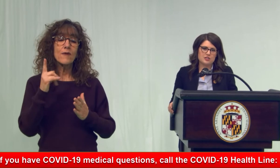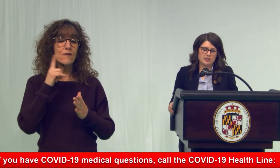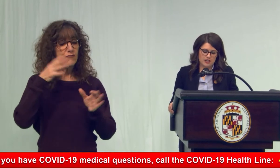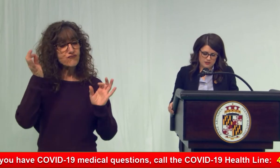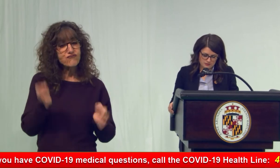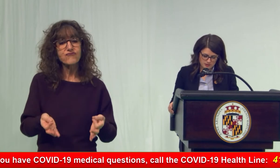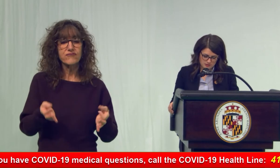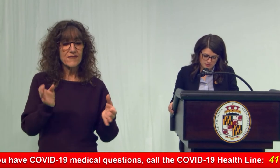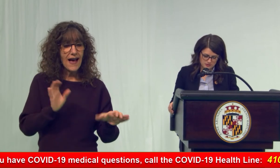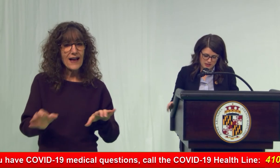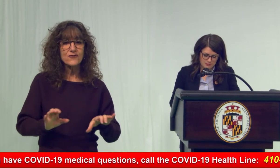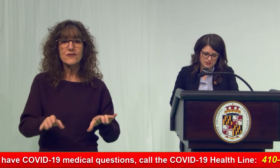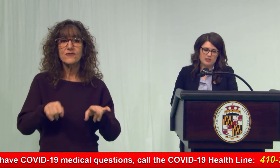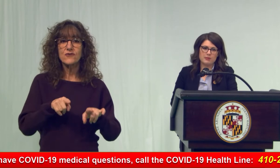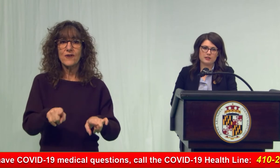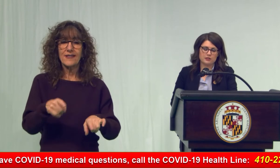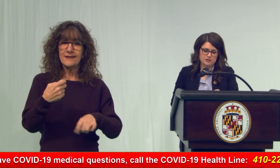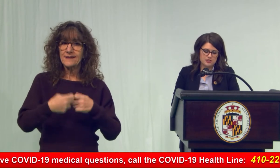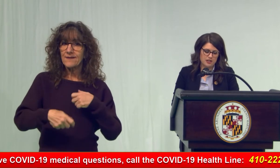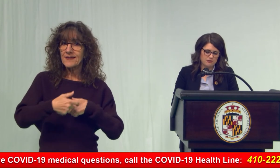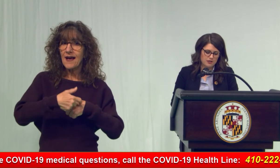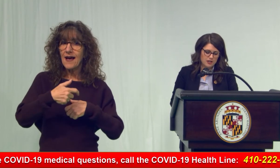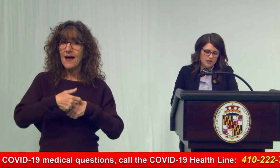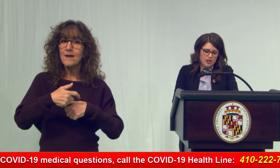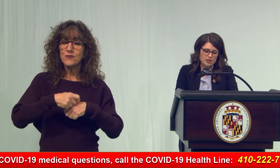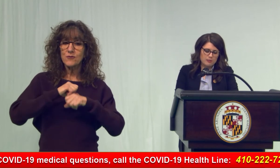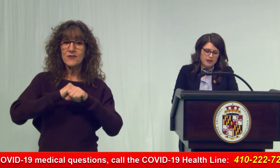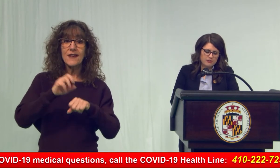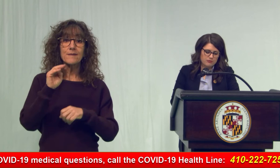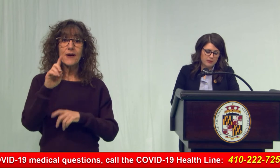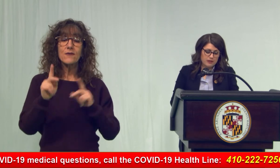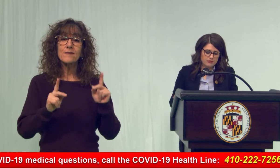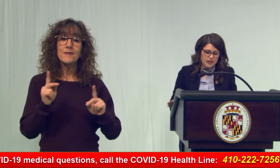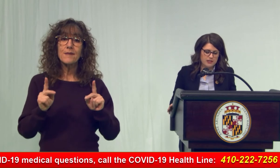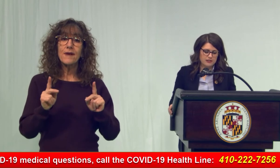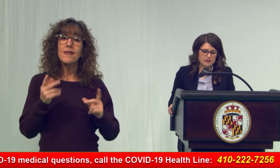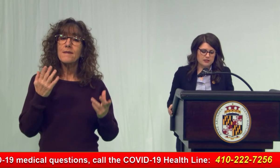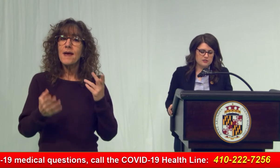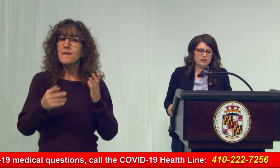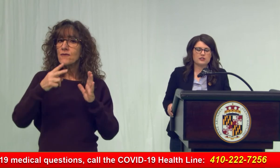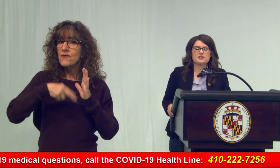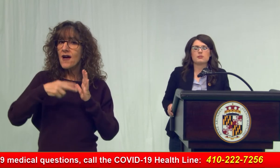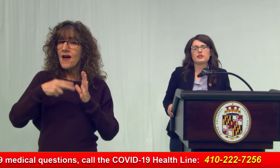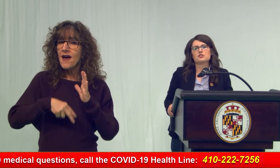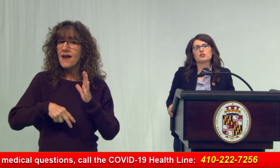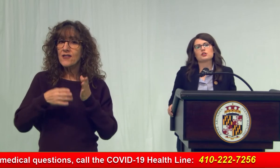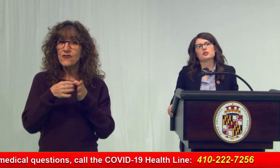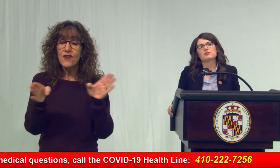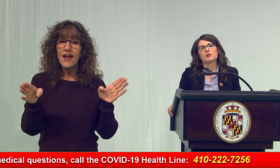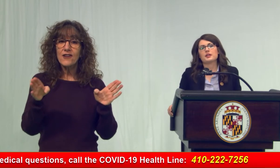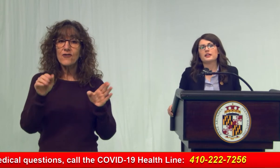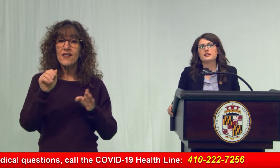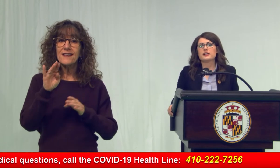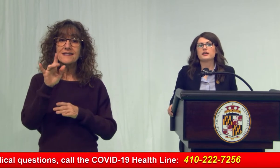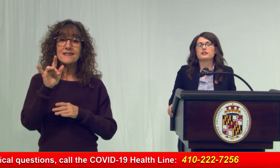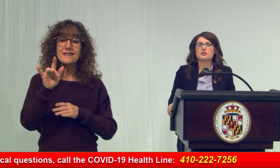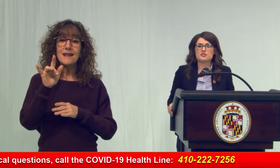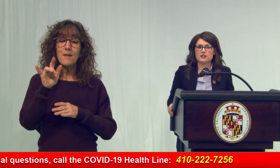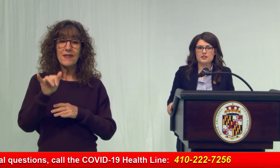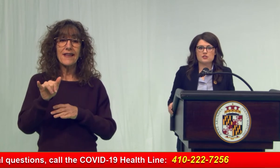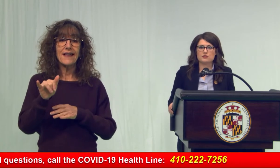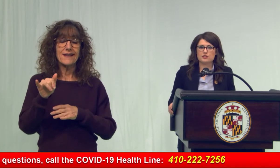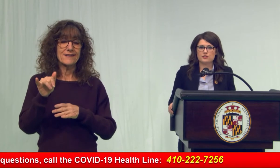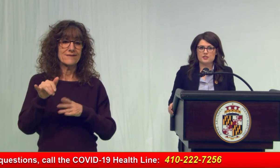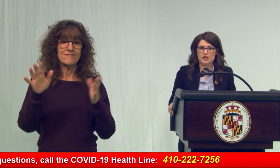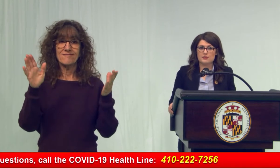decisive action in this very difficult time to keep Marylanders safe. You may have read that the General Assembly adjourned early from our 90-day